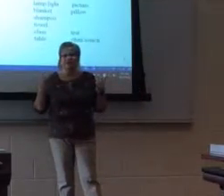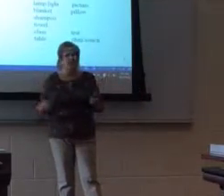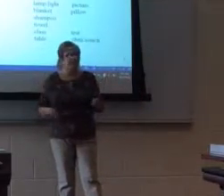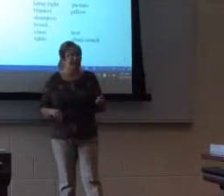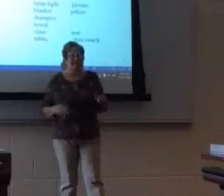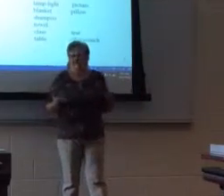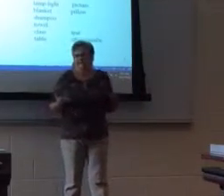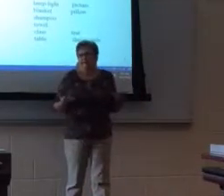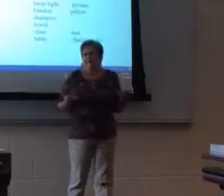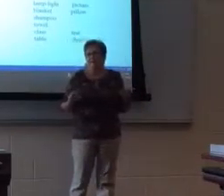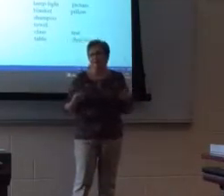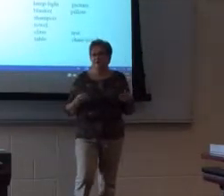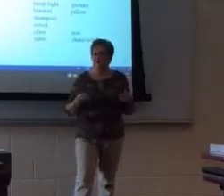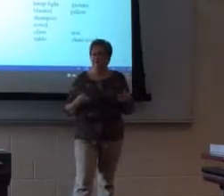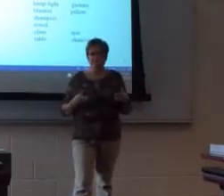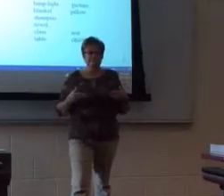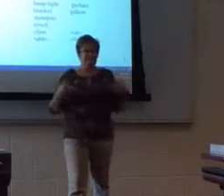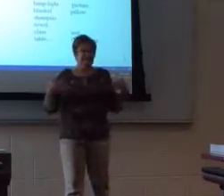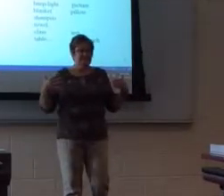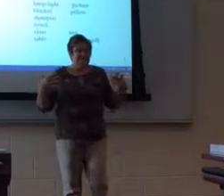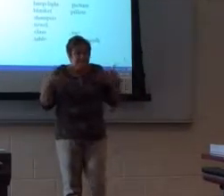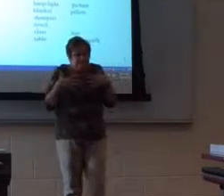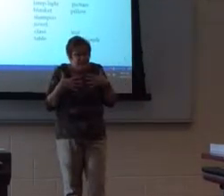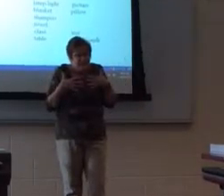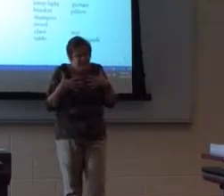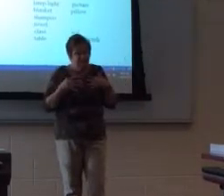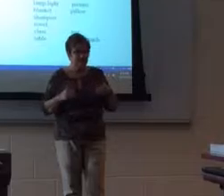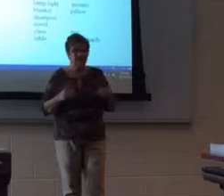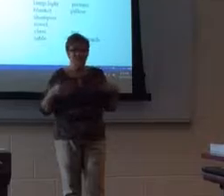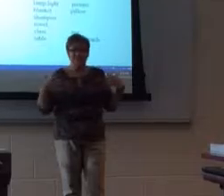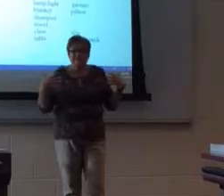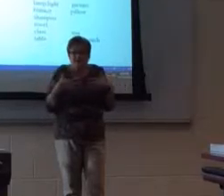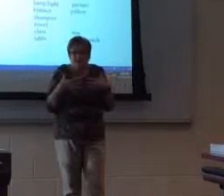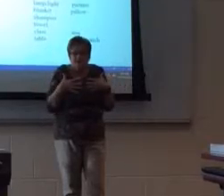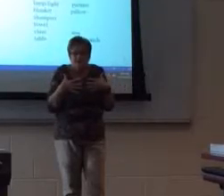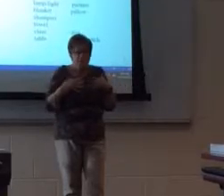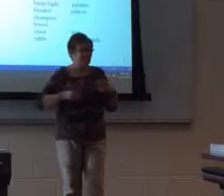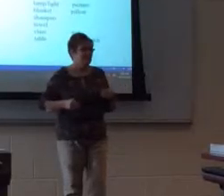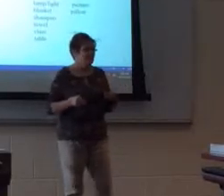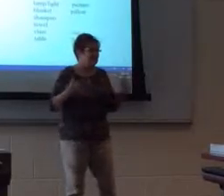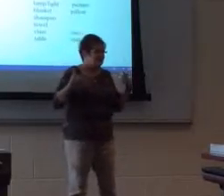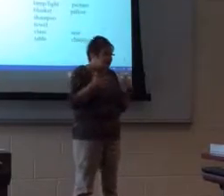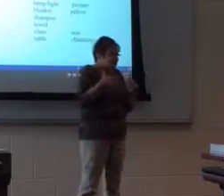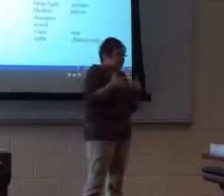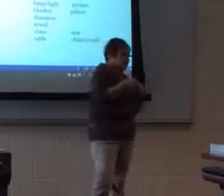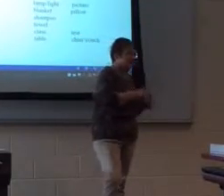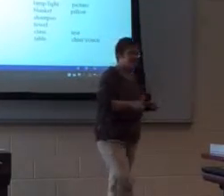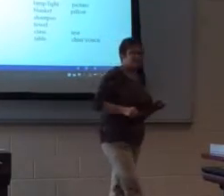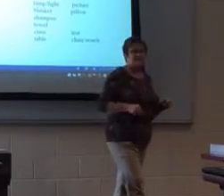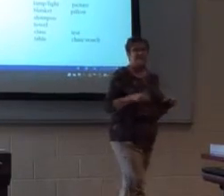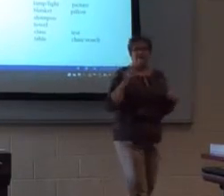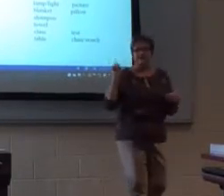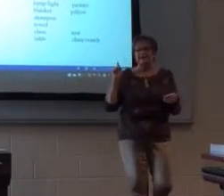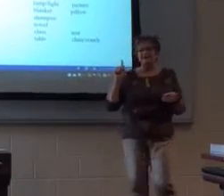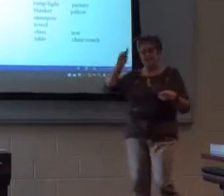threw that back in here just because scary or scared or afraid. I know that's redundant, but I